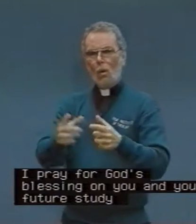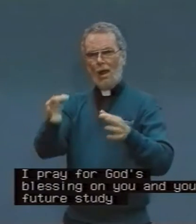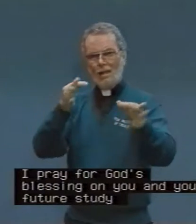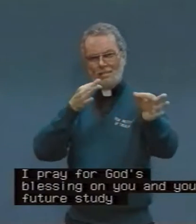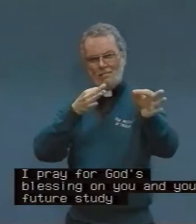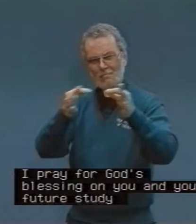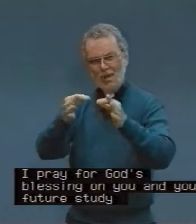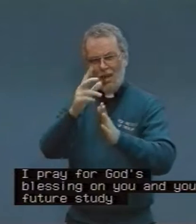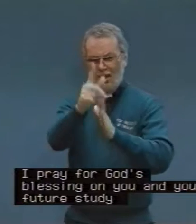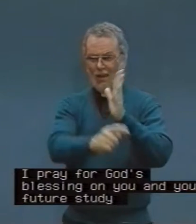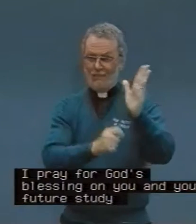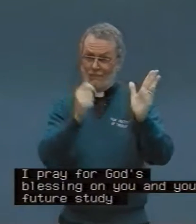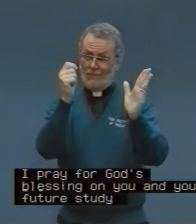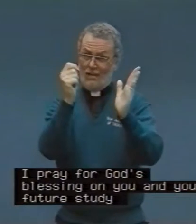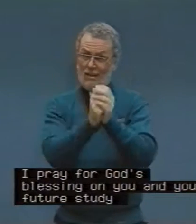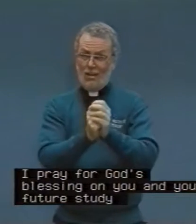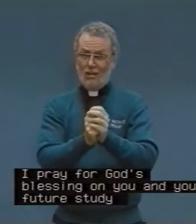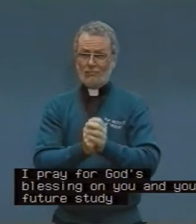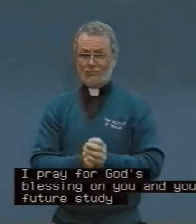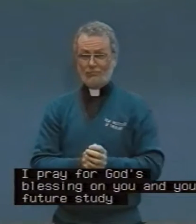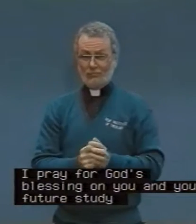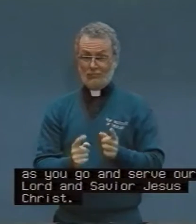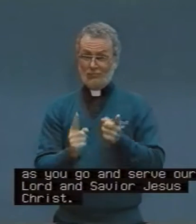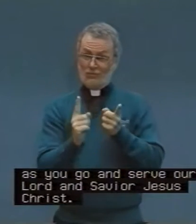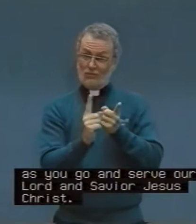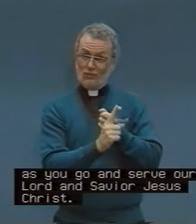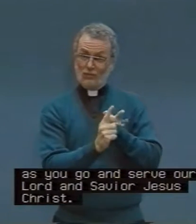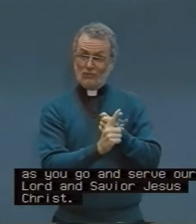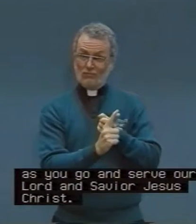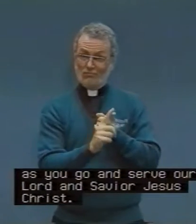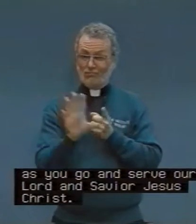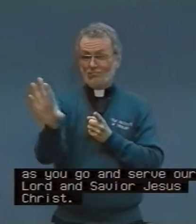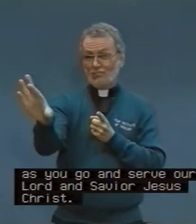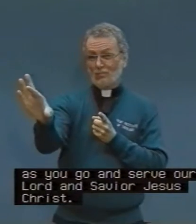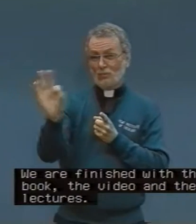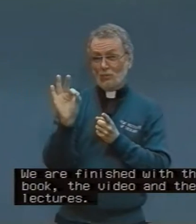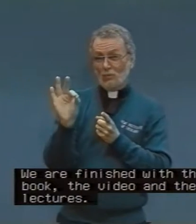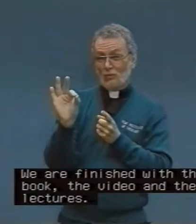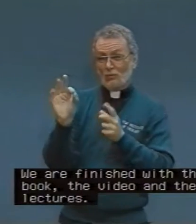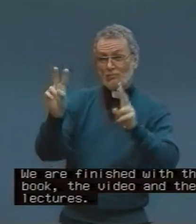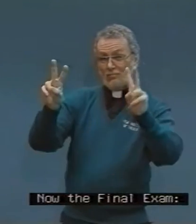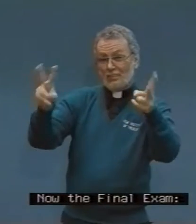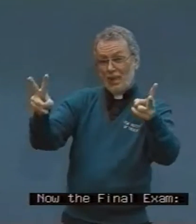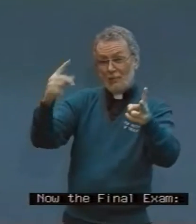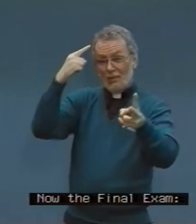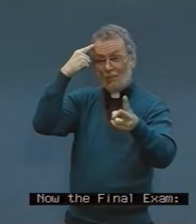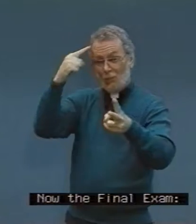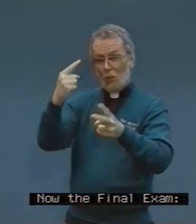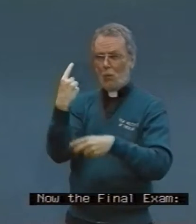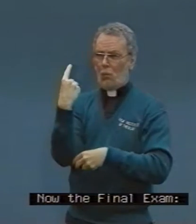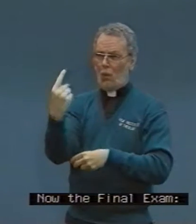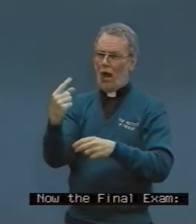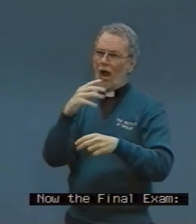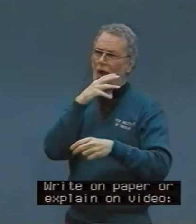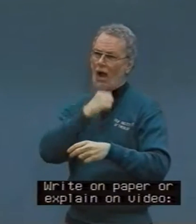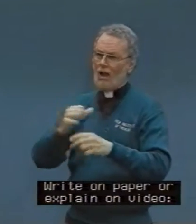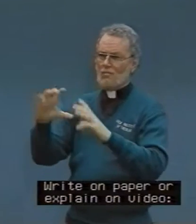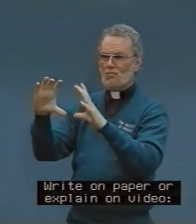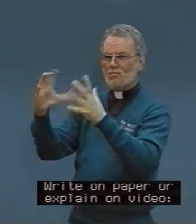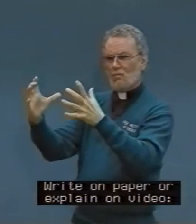I pray for God's blessing on you and your future study as you go and serve the Lord Jesus Christ. Now the final exam.